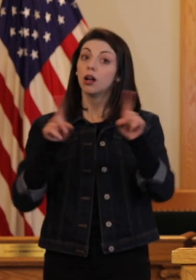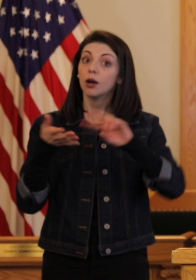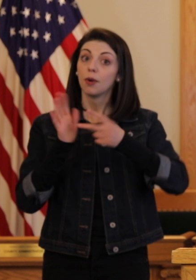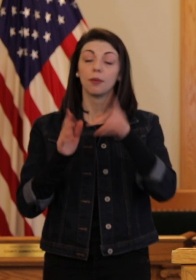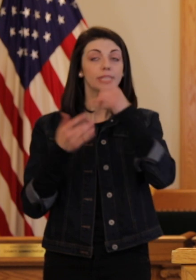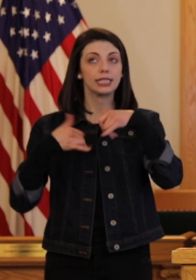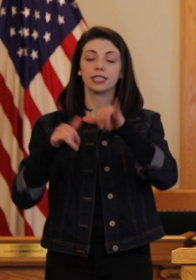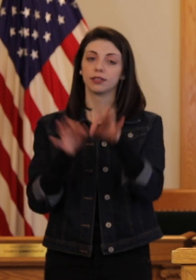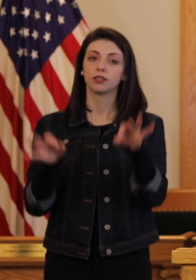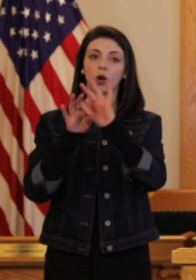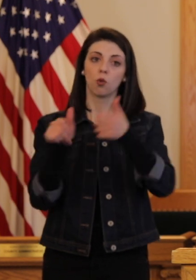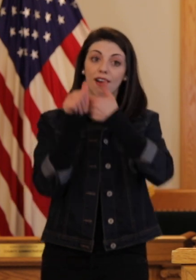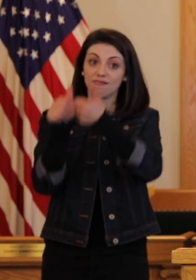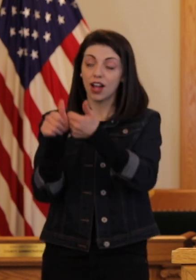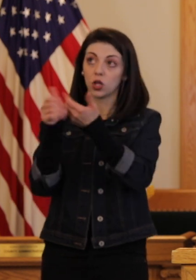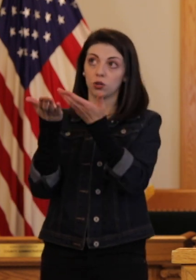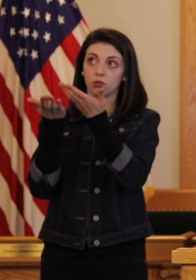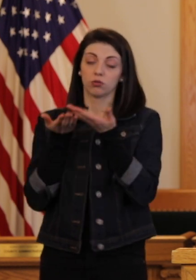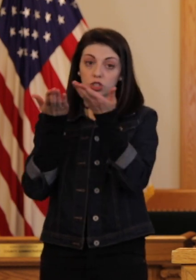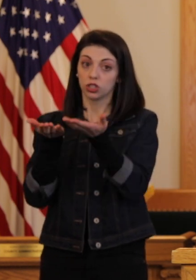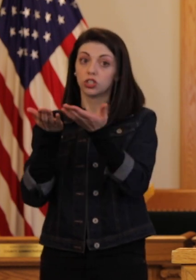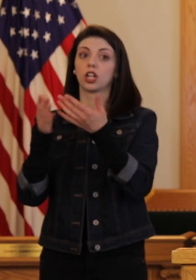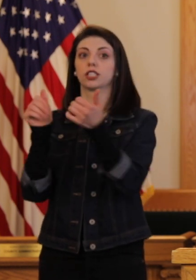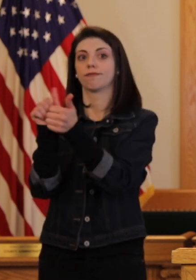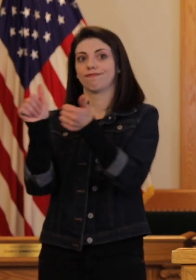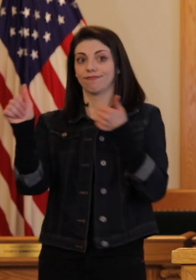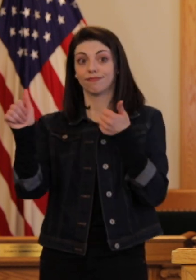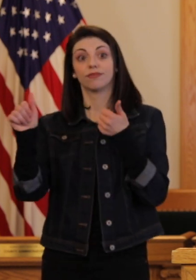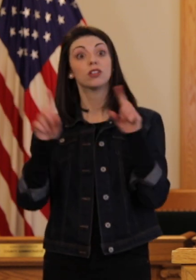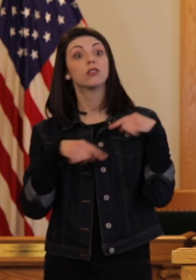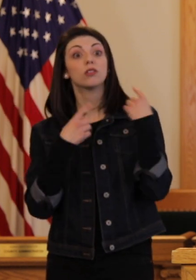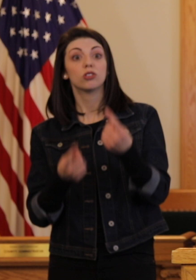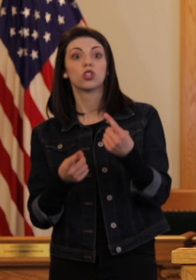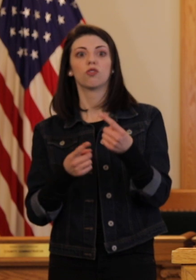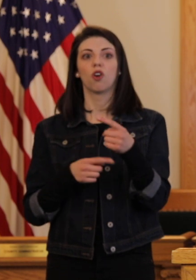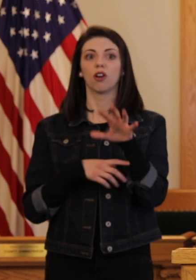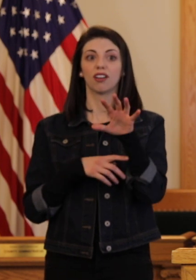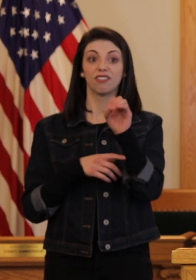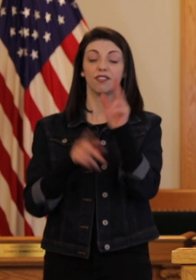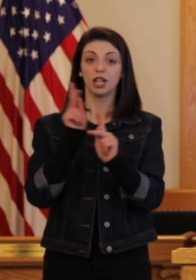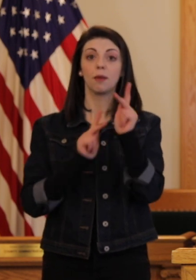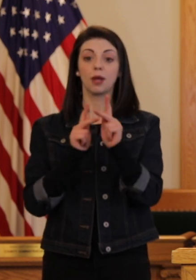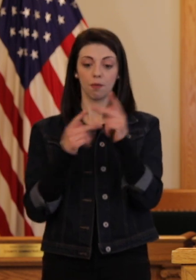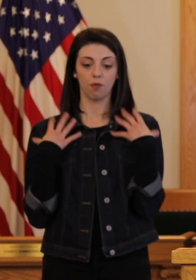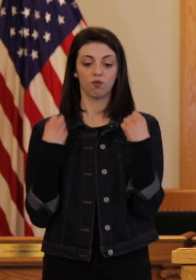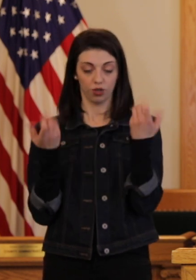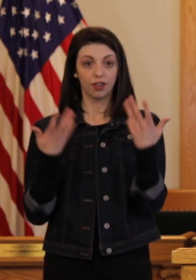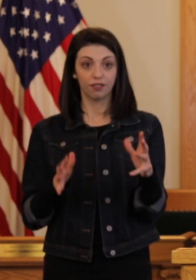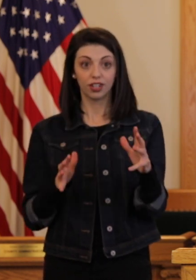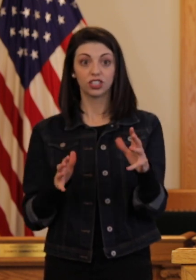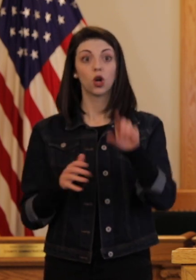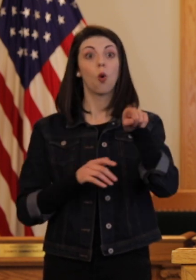few days. 50 people have recovered from COVID-19. Of the more than 1,600 tested, only 61 have